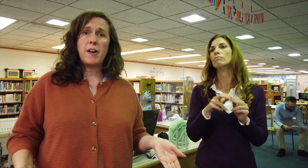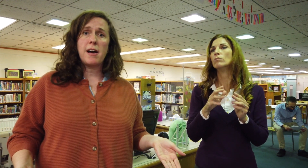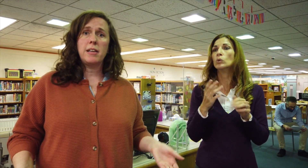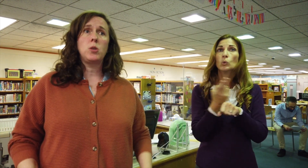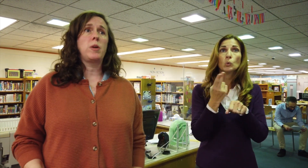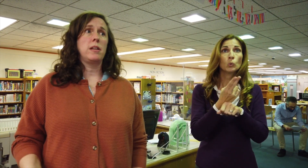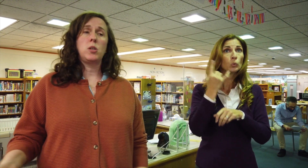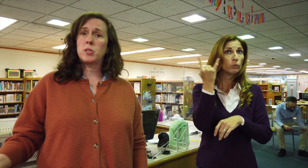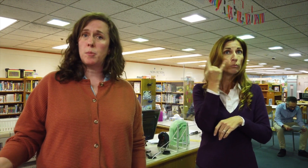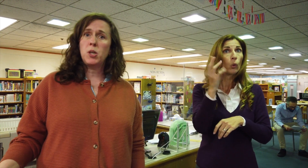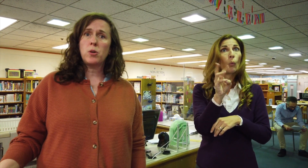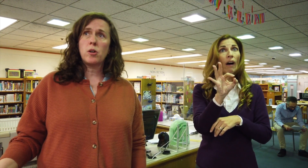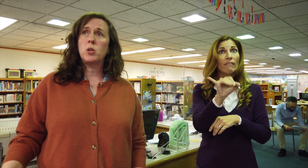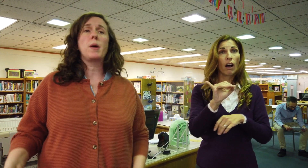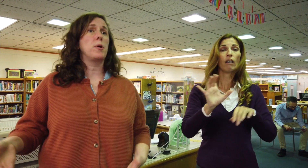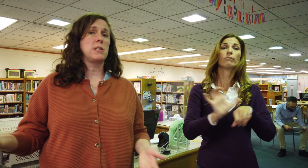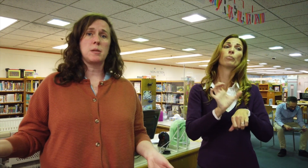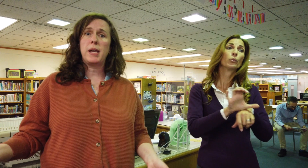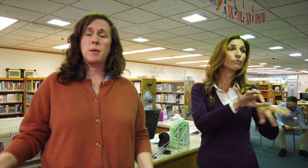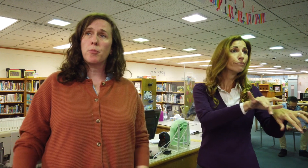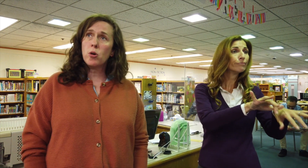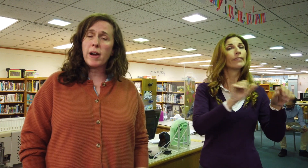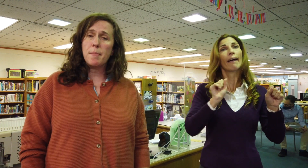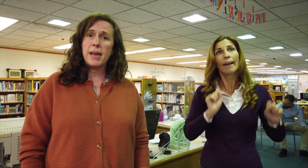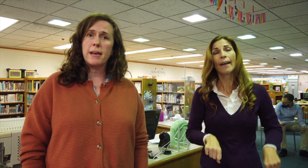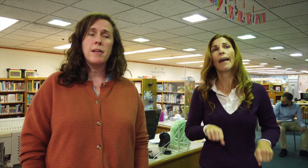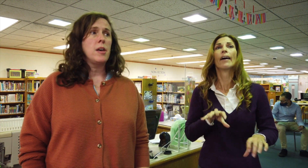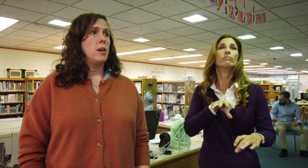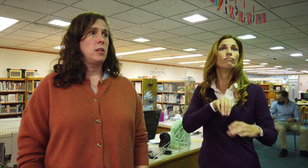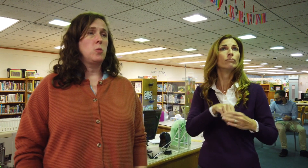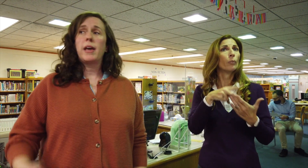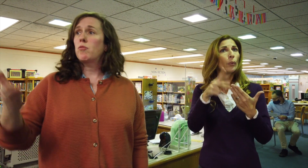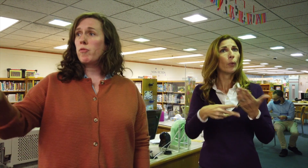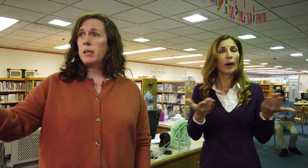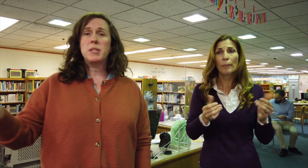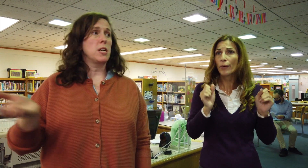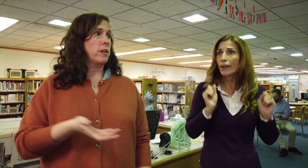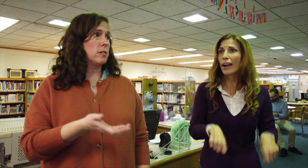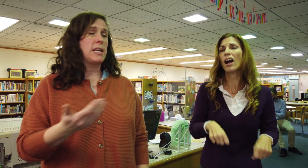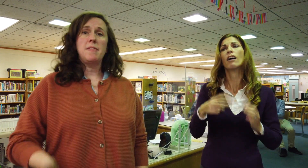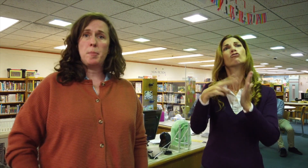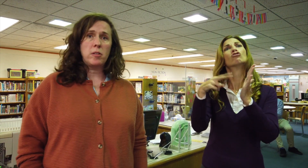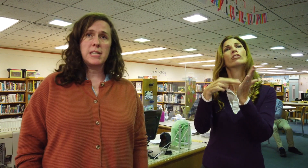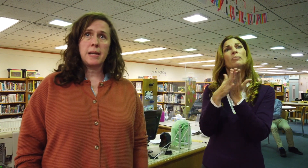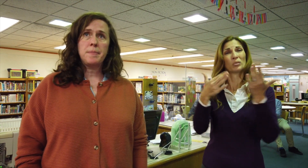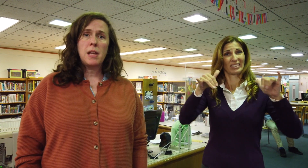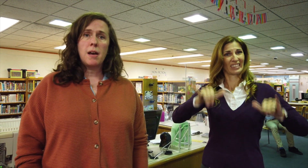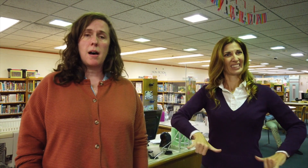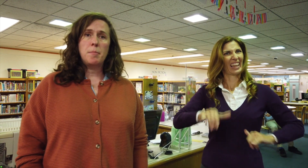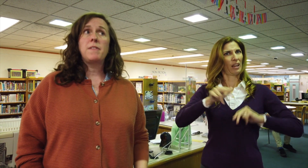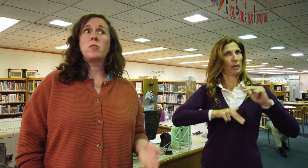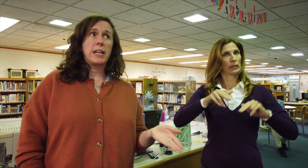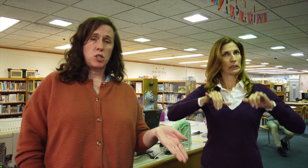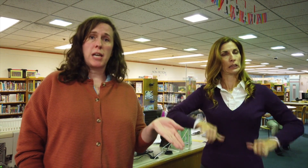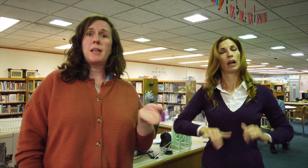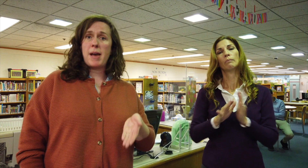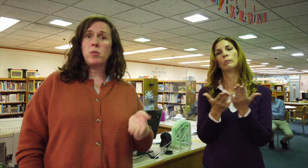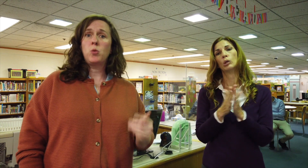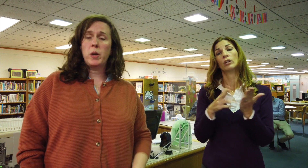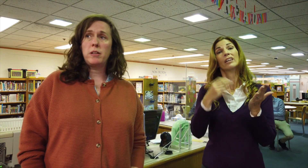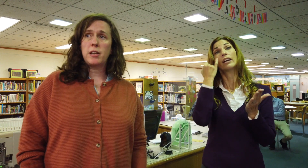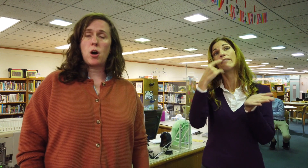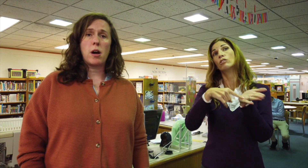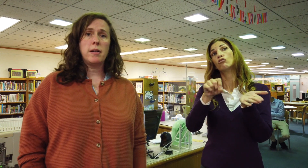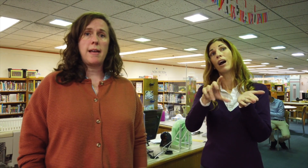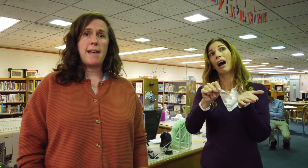the Wi-Fi, you can use a computer, you can participate in programming, you can read materials in the building. If you'd like to check them